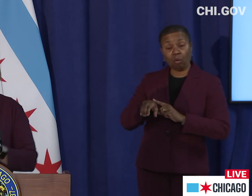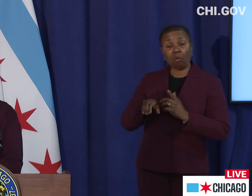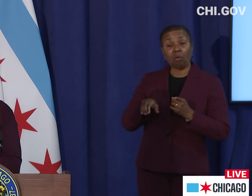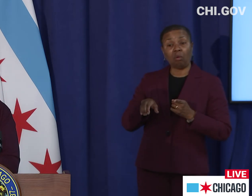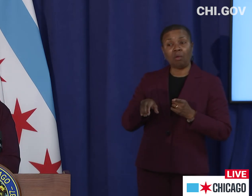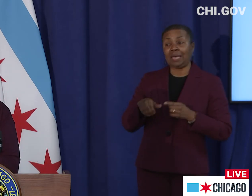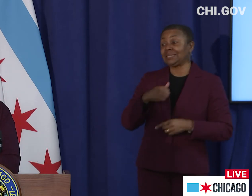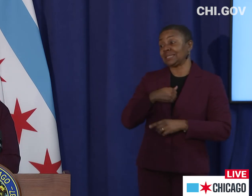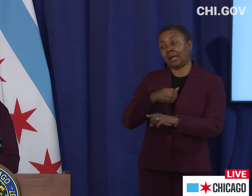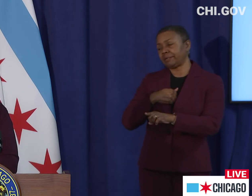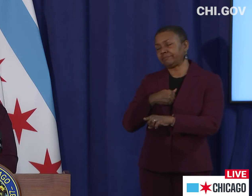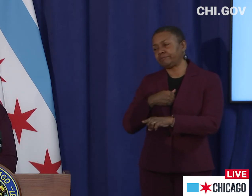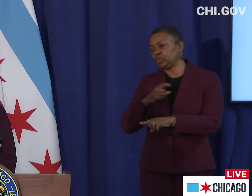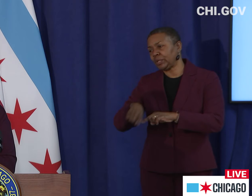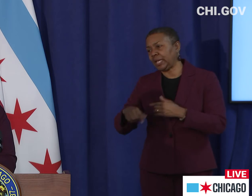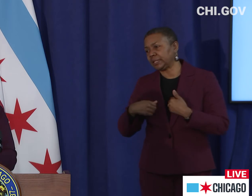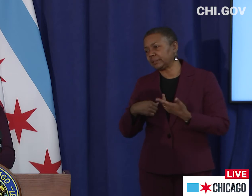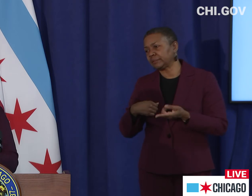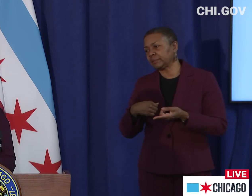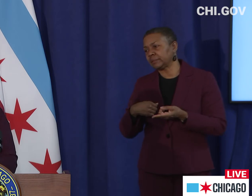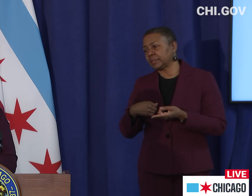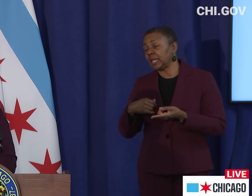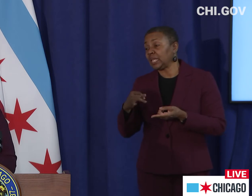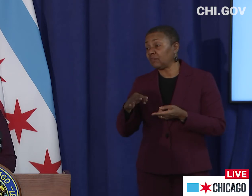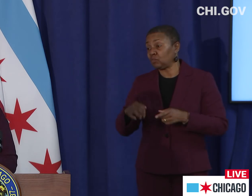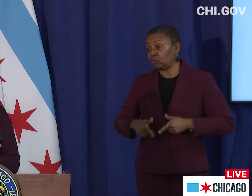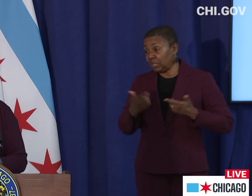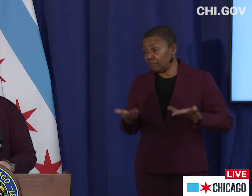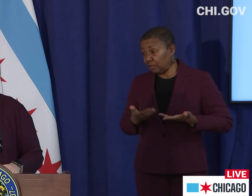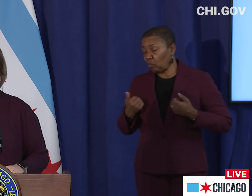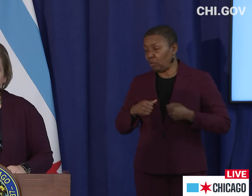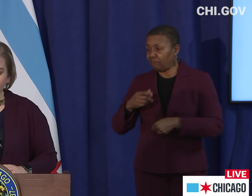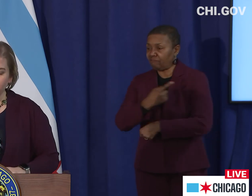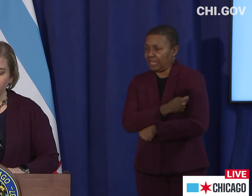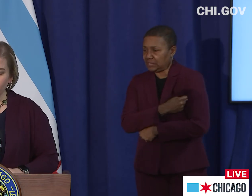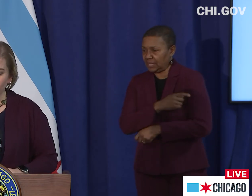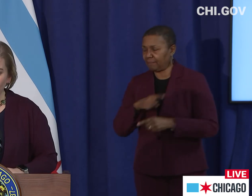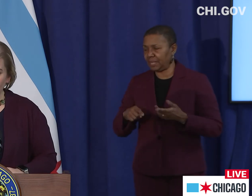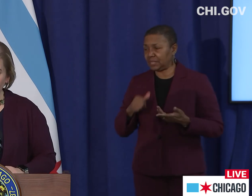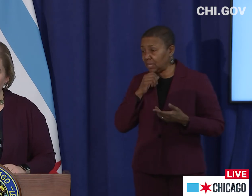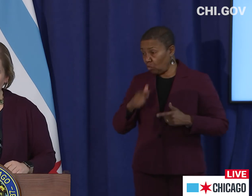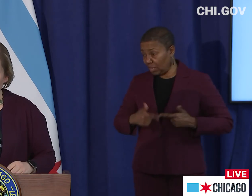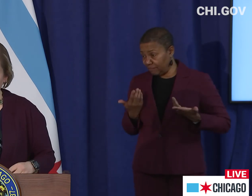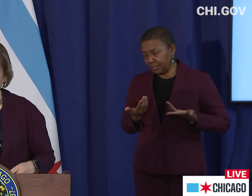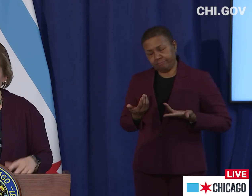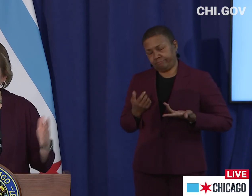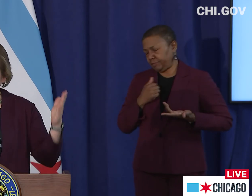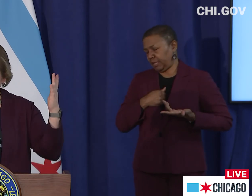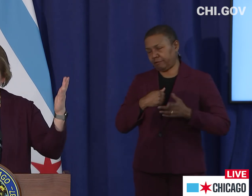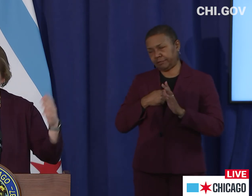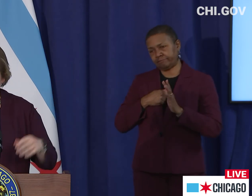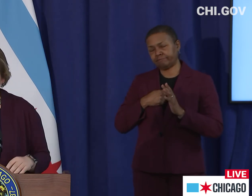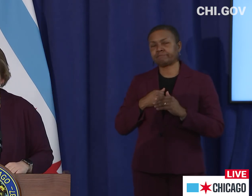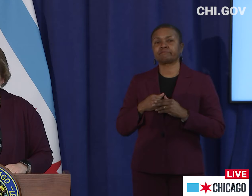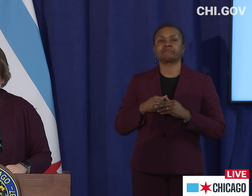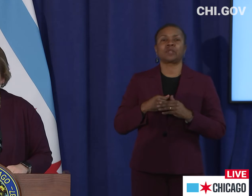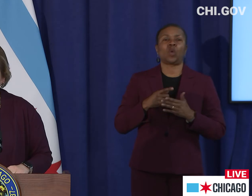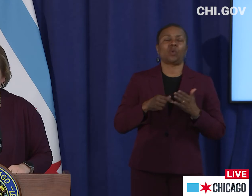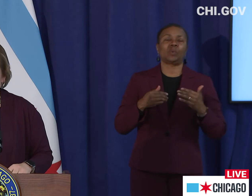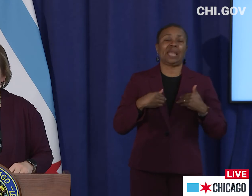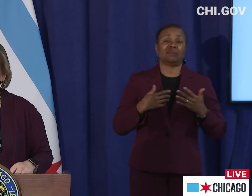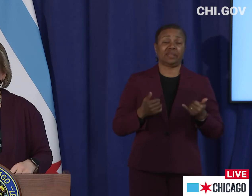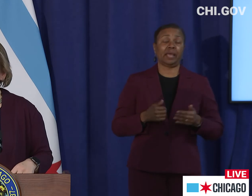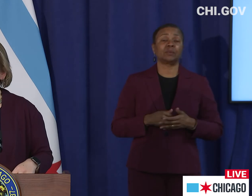say, sorry, you can only get your vaccine, if you also live here. So what we have now, and just to put this in some